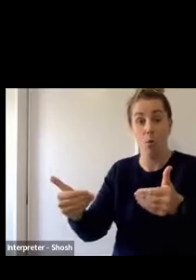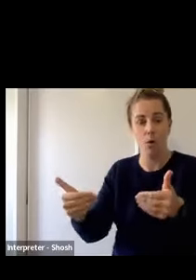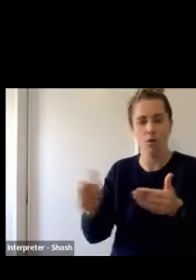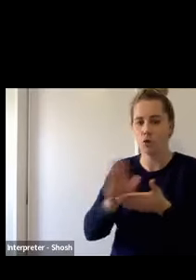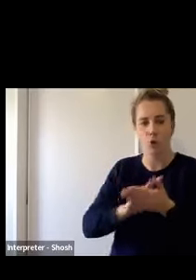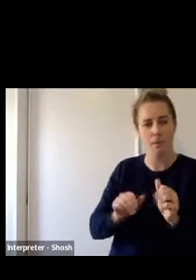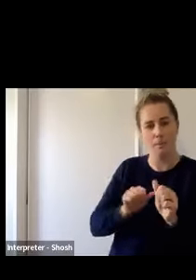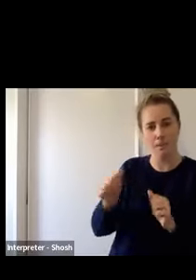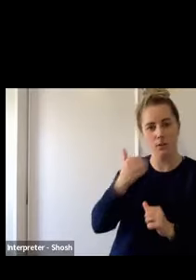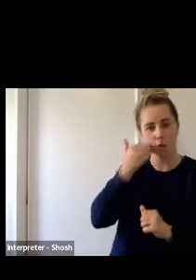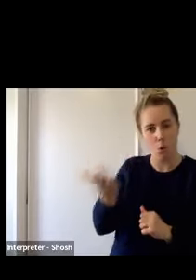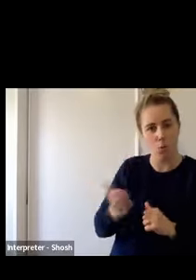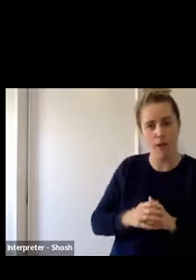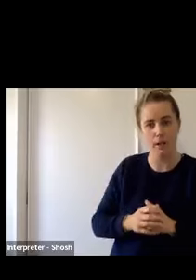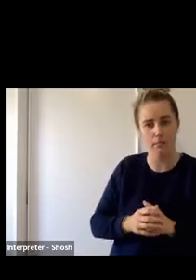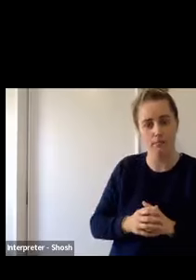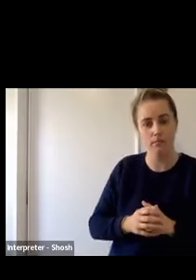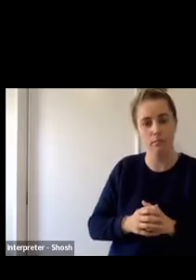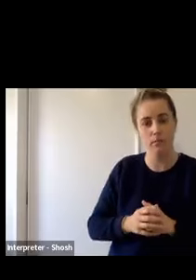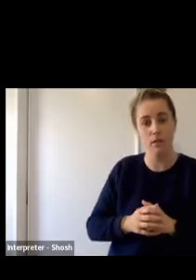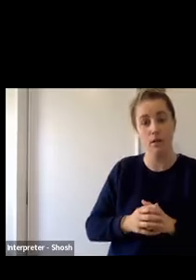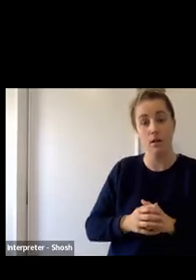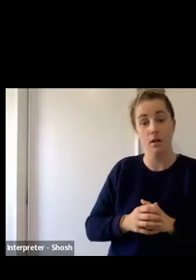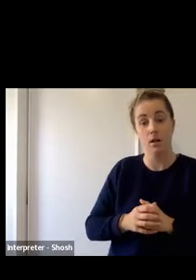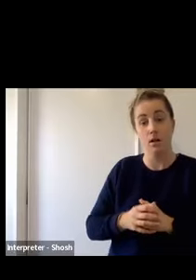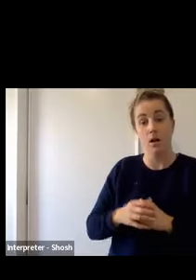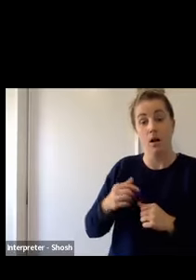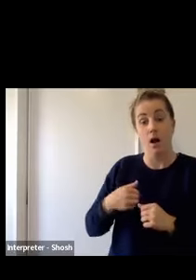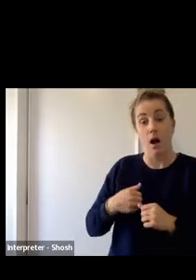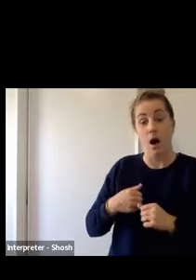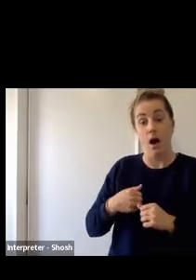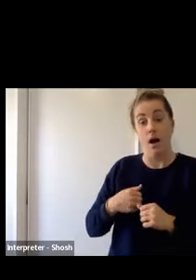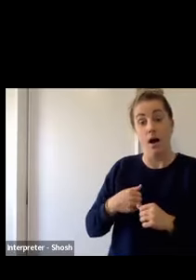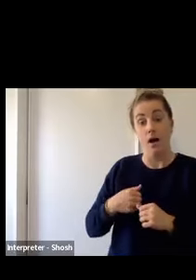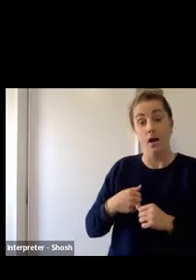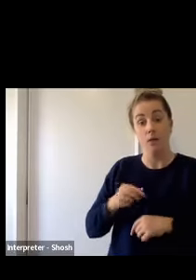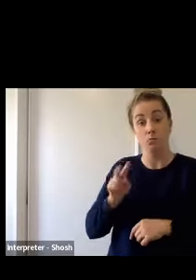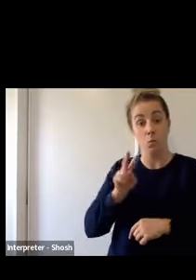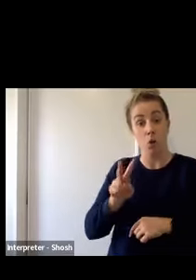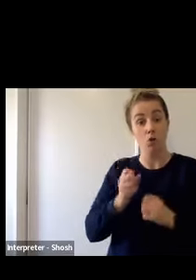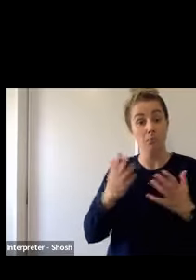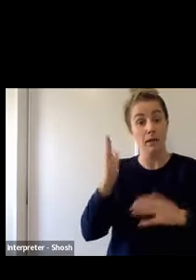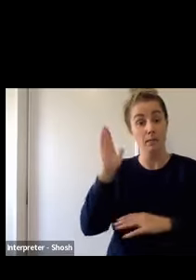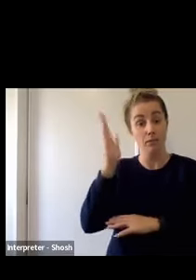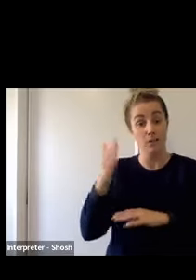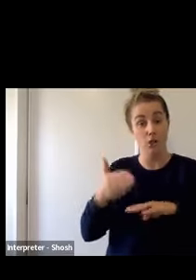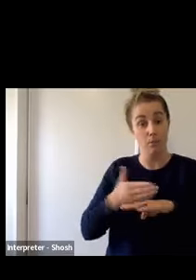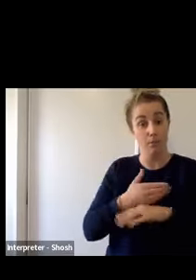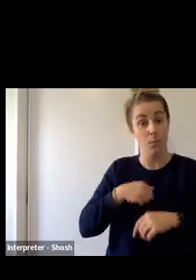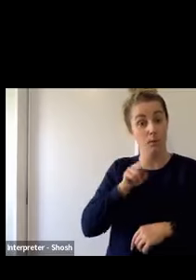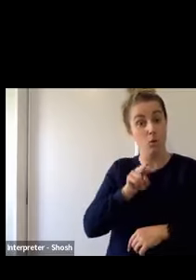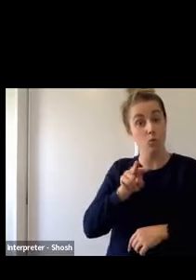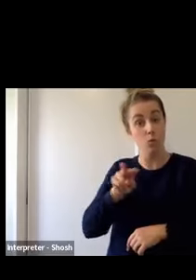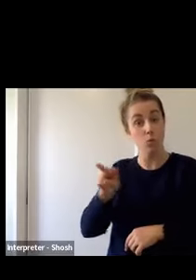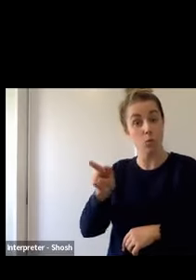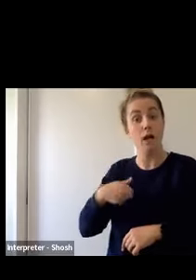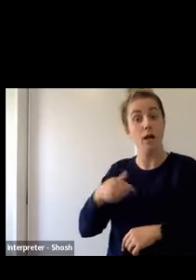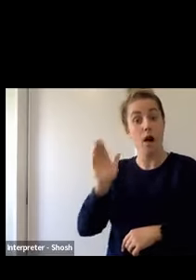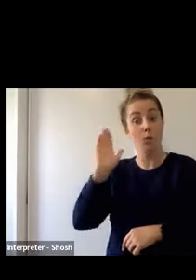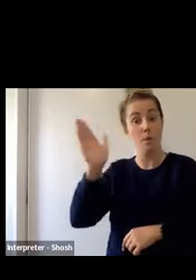forward. And I say all this given, having watched many of the presentations that have gone before me, I fear I will be